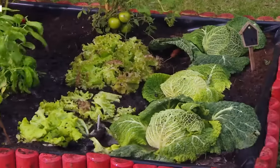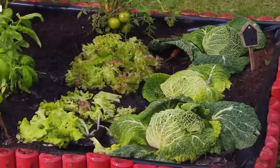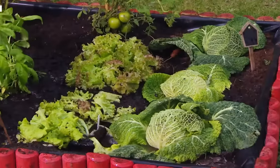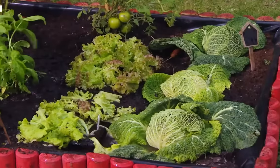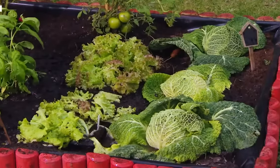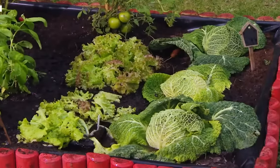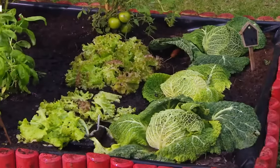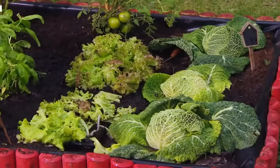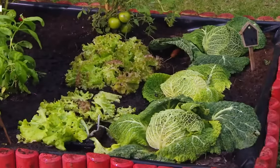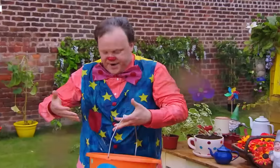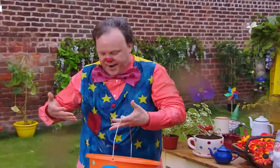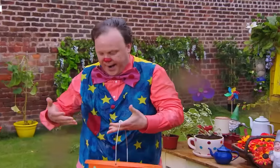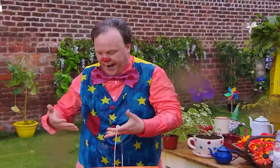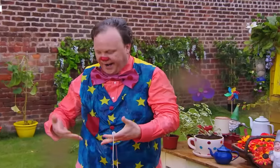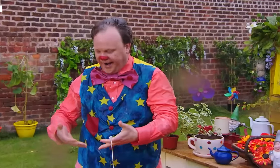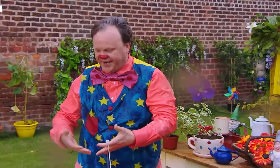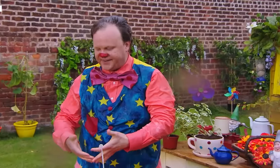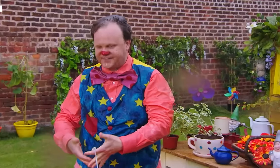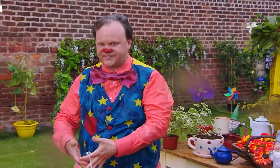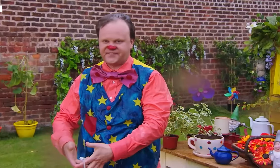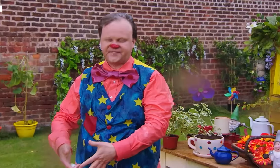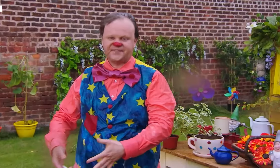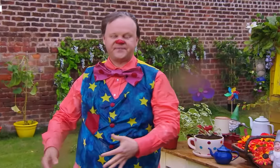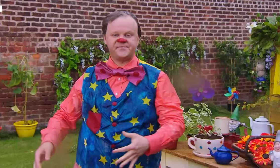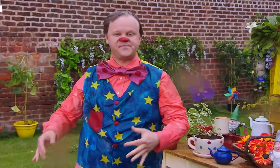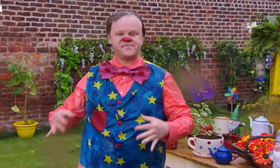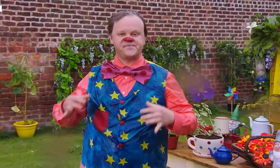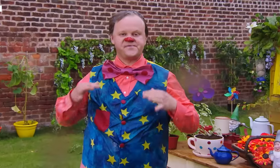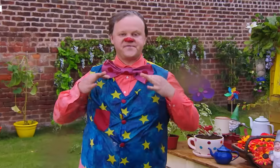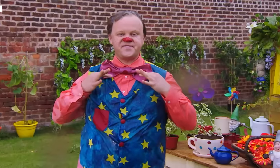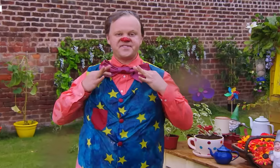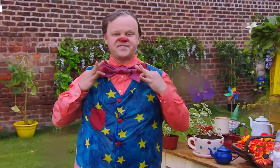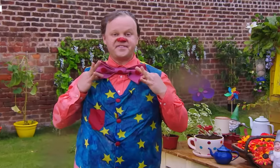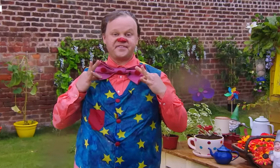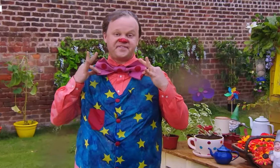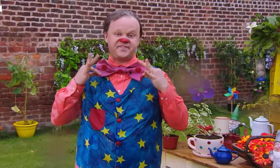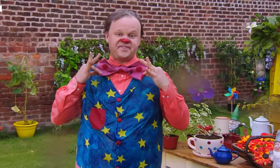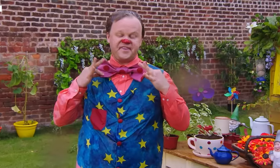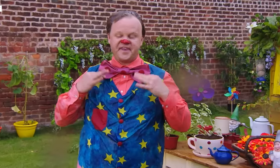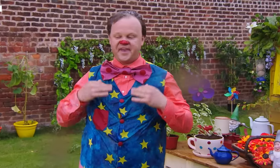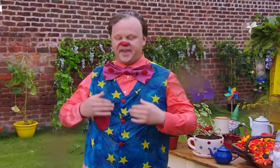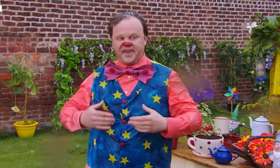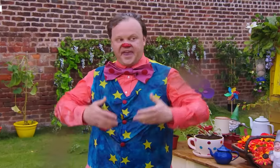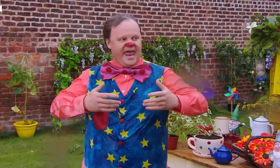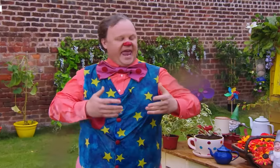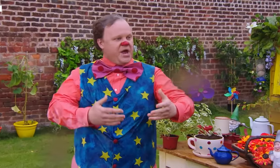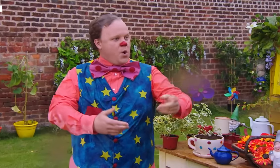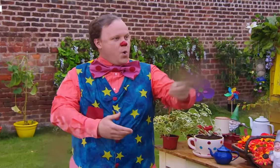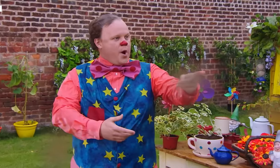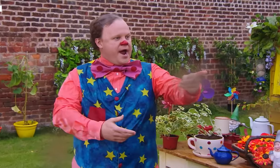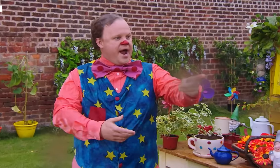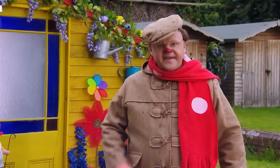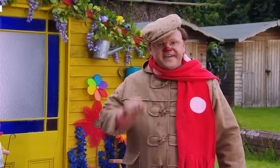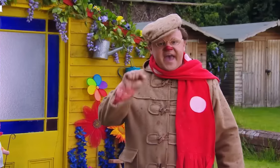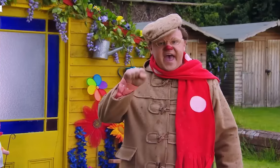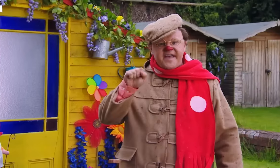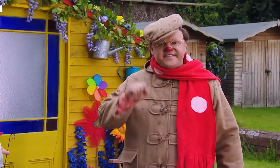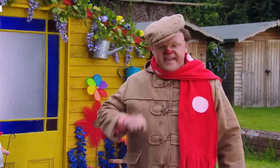There you go. Well done. You watered the plants, Mr. Tumble. Now they can grow. Yes,